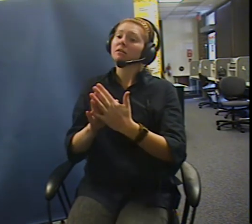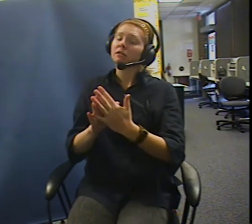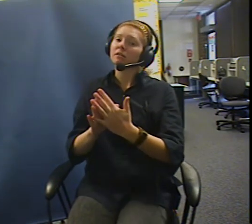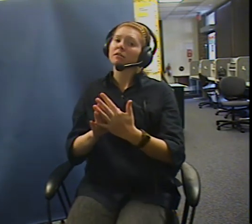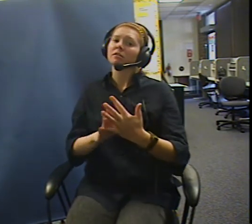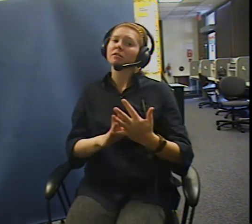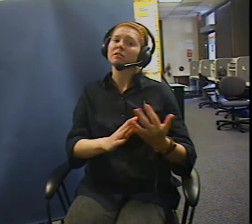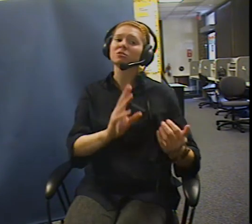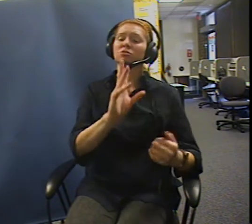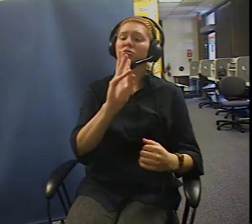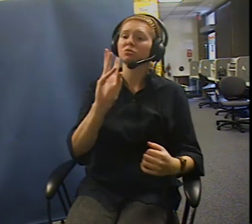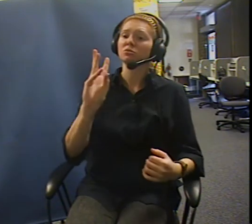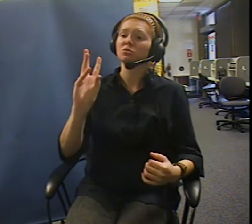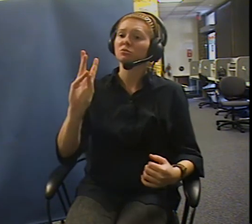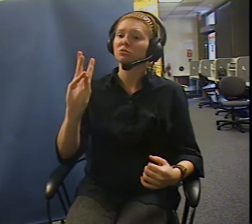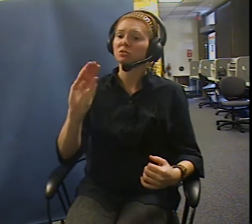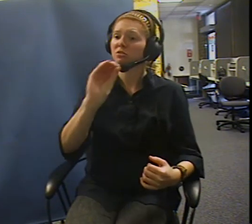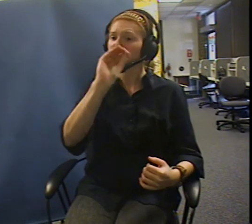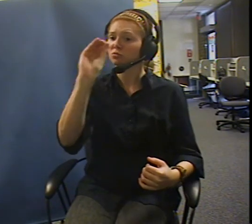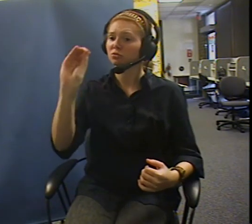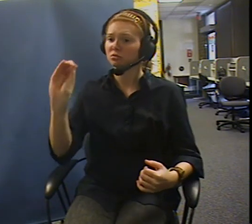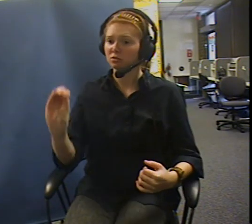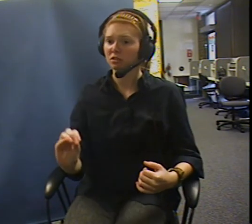7% of suburban residents are poor.